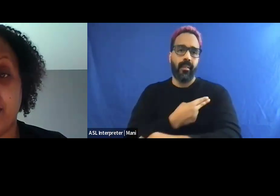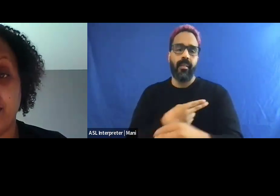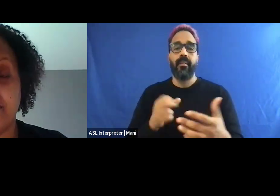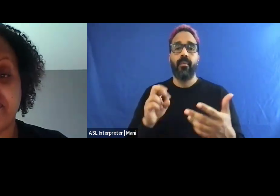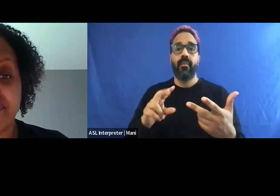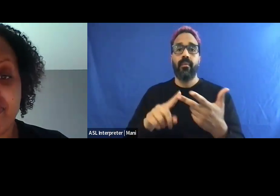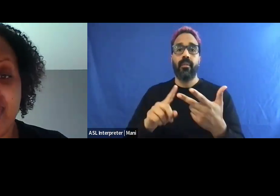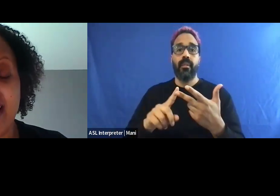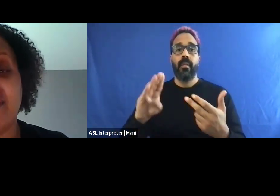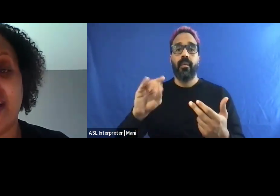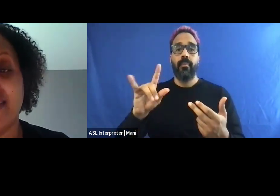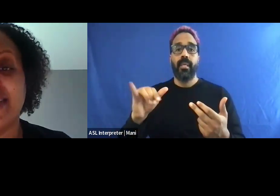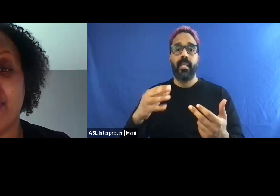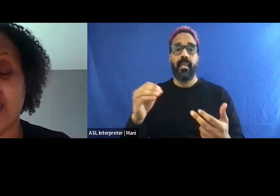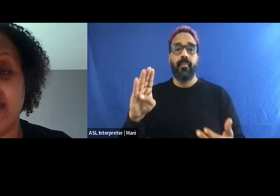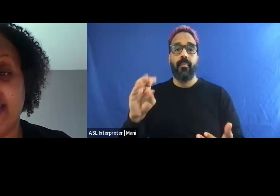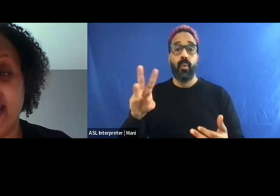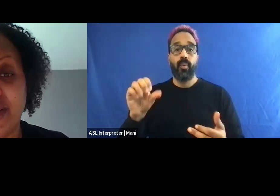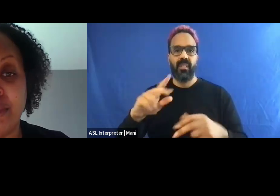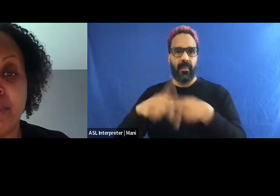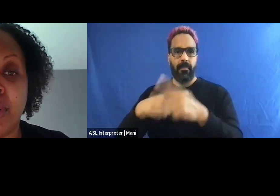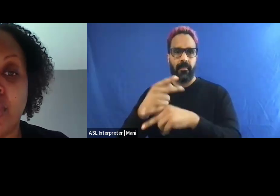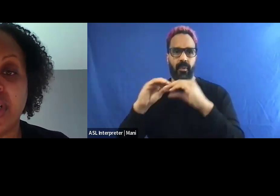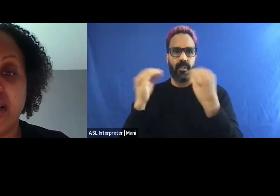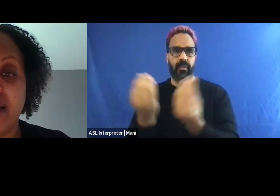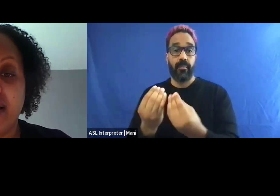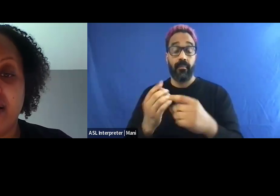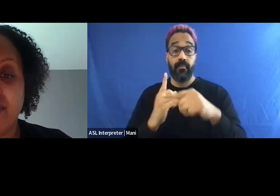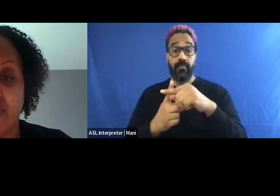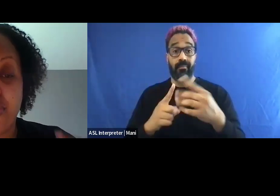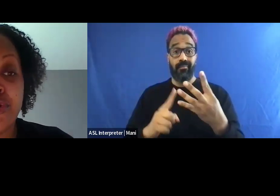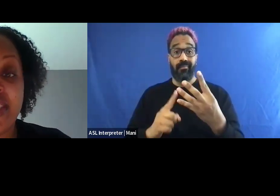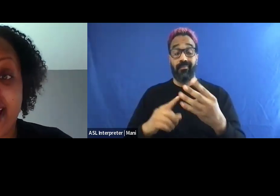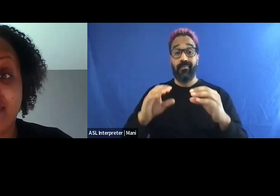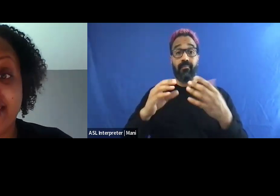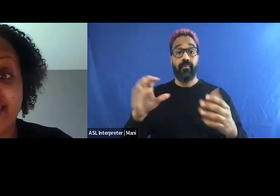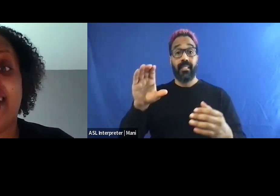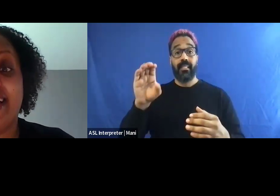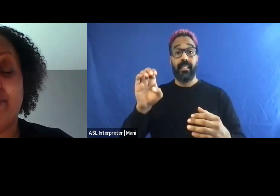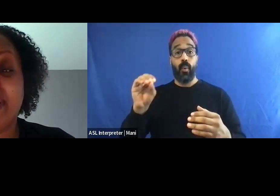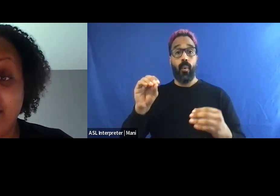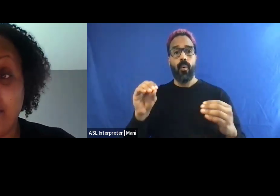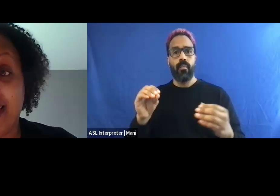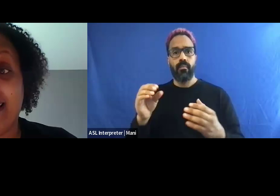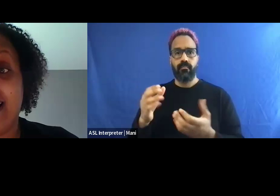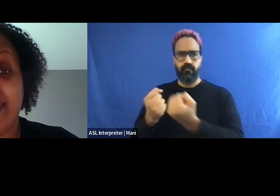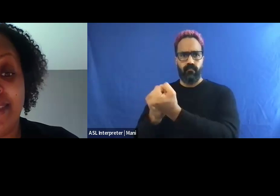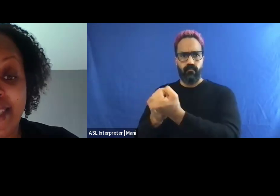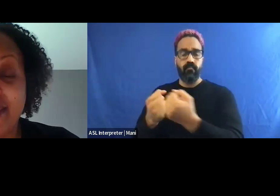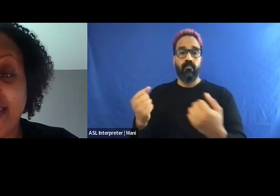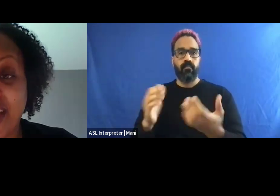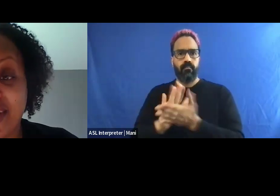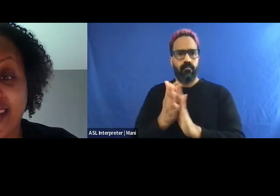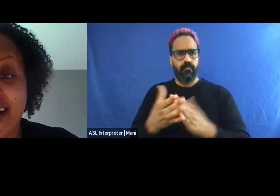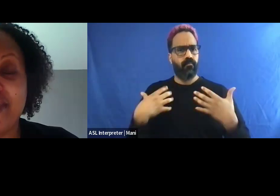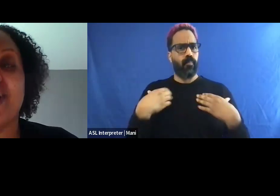and Bose. And then finally, supporting the CEO to be bold through this advocacy. And believe me, in the